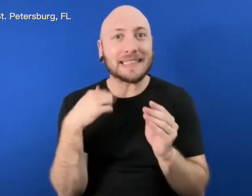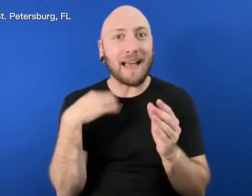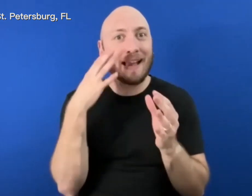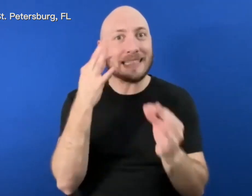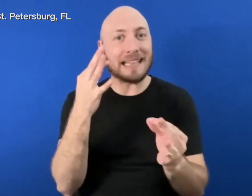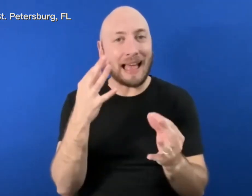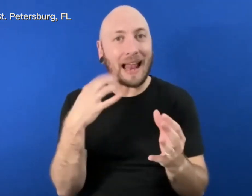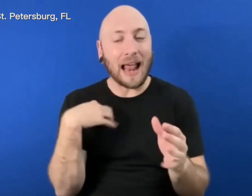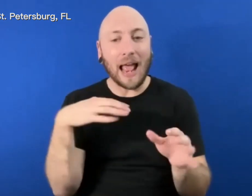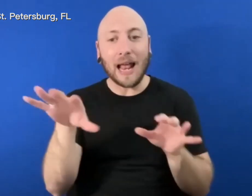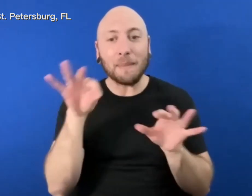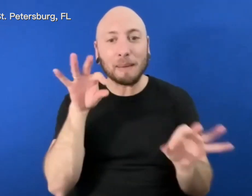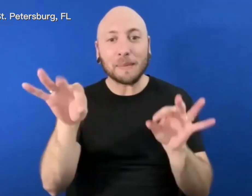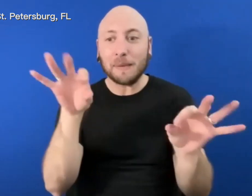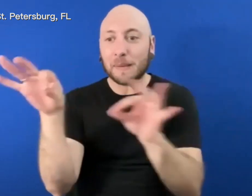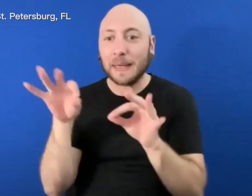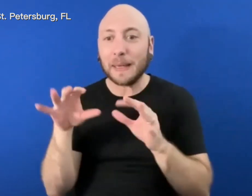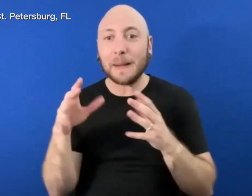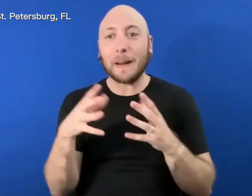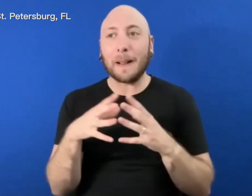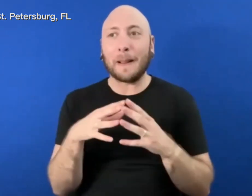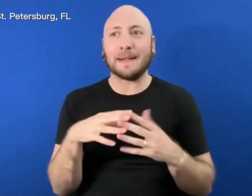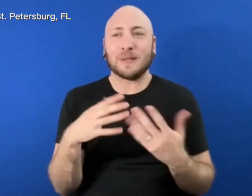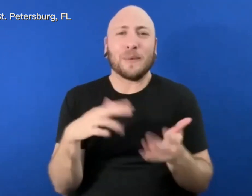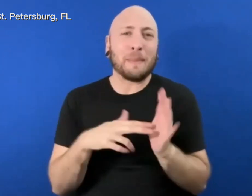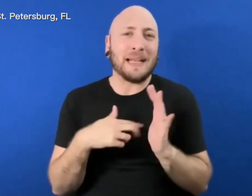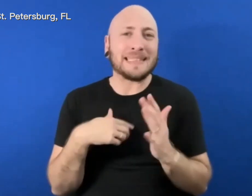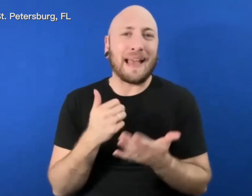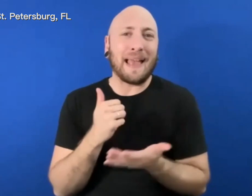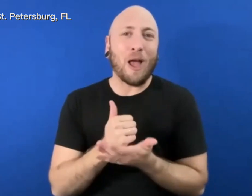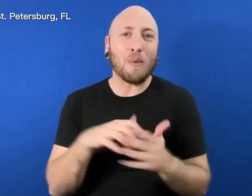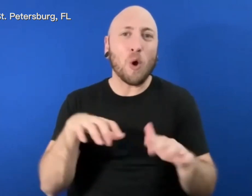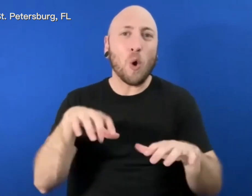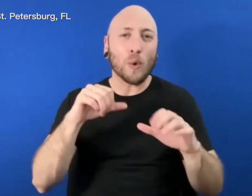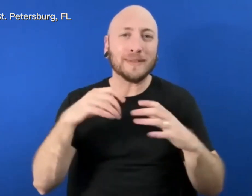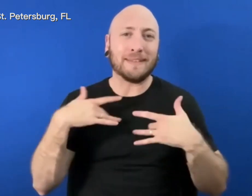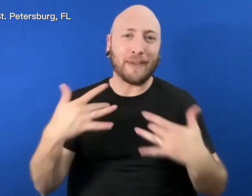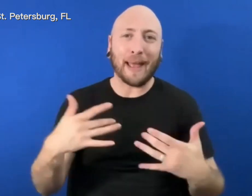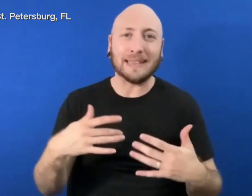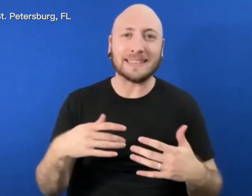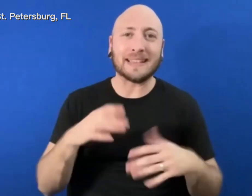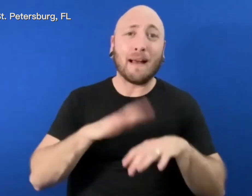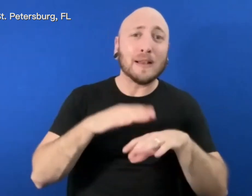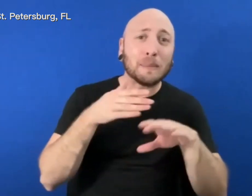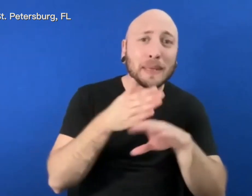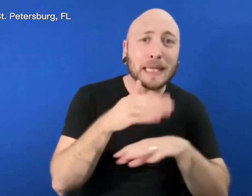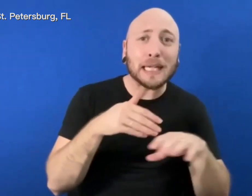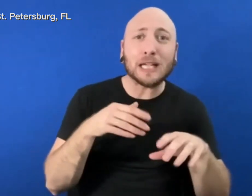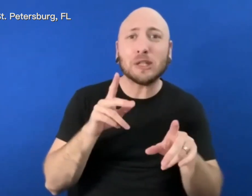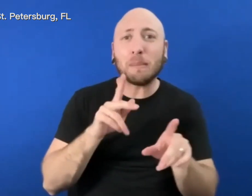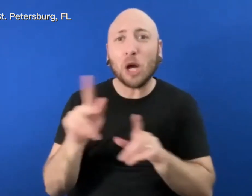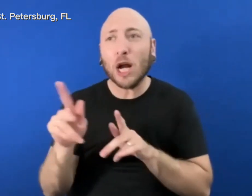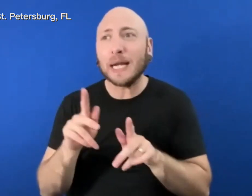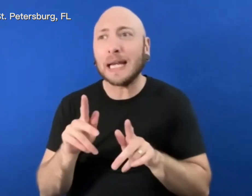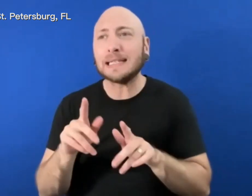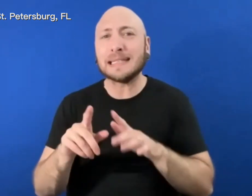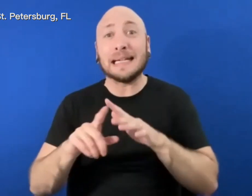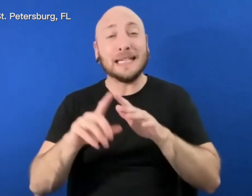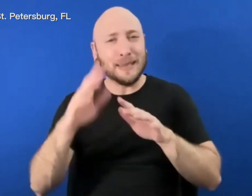year. So I get to host cool beach events and pool parties and escape rooms and you name it, like